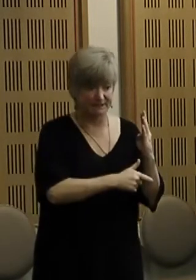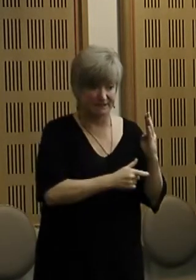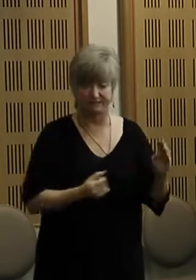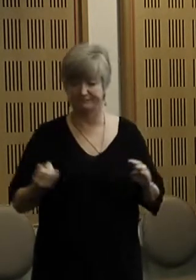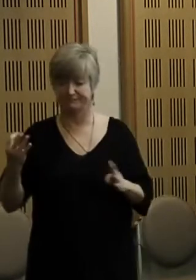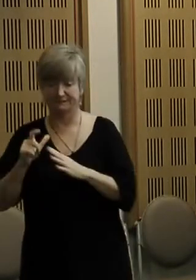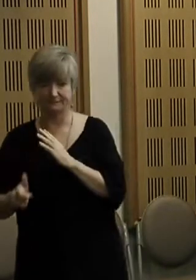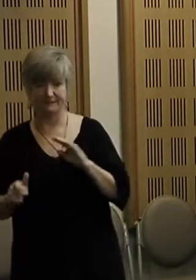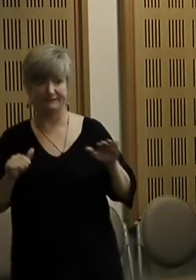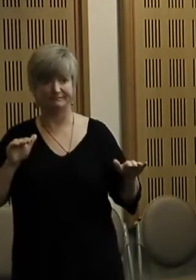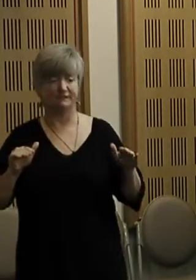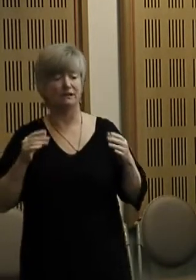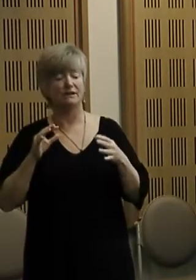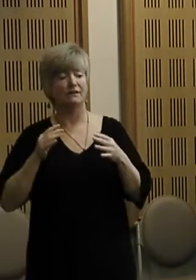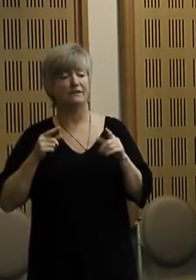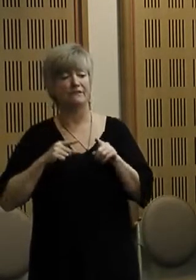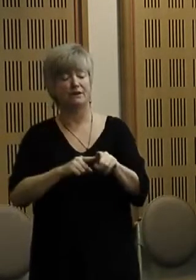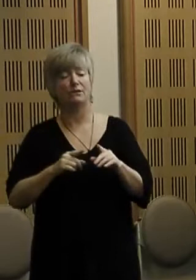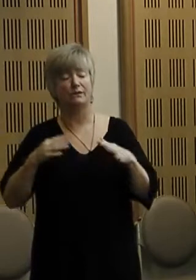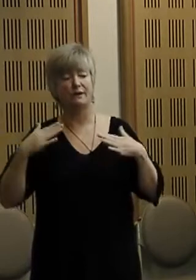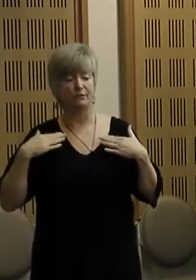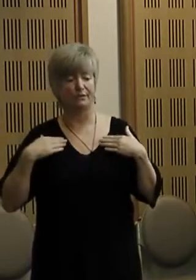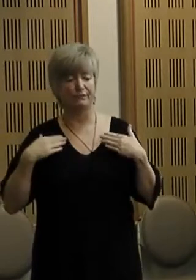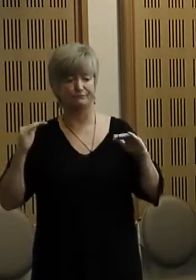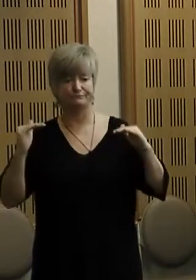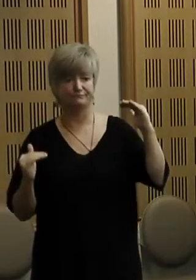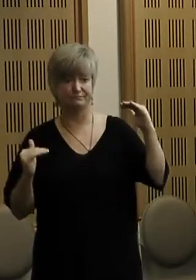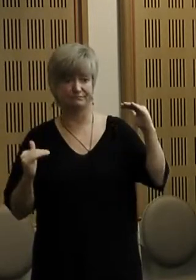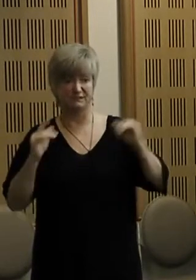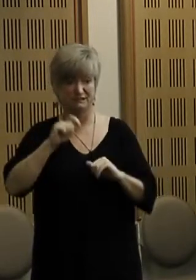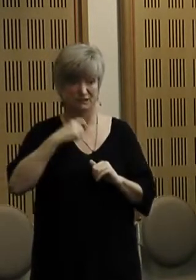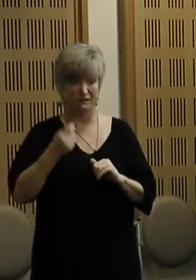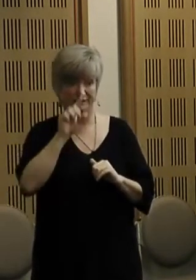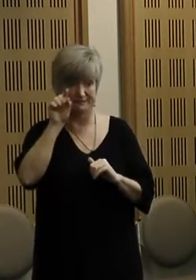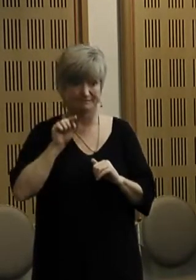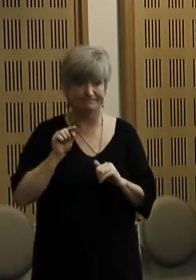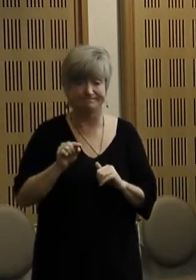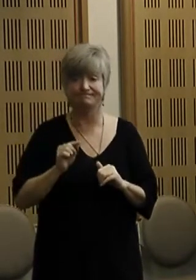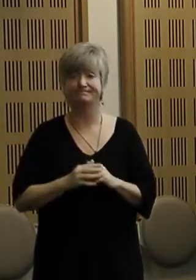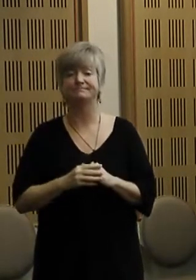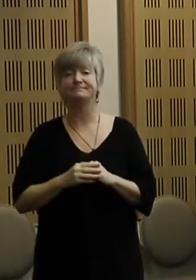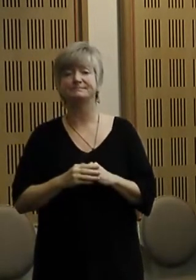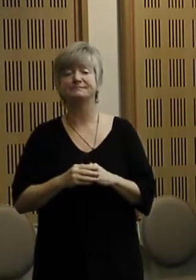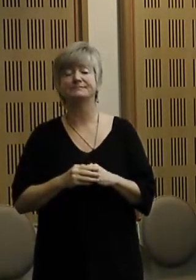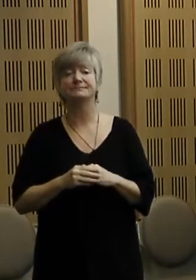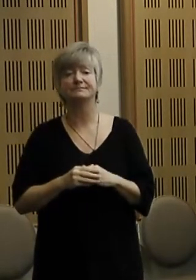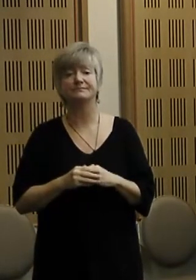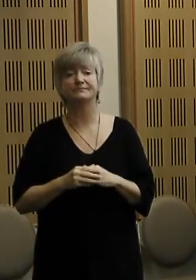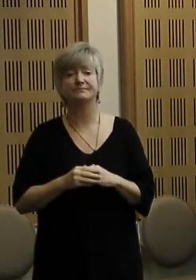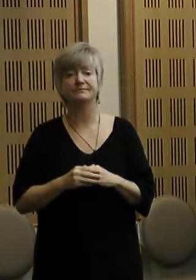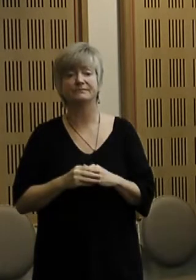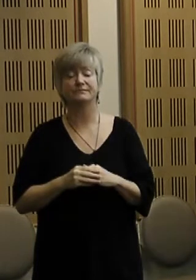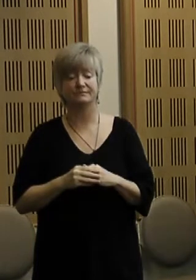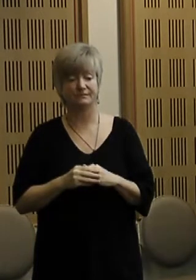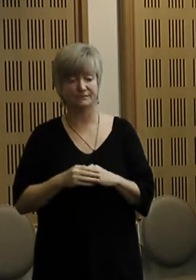that don't in terms of health. So what next is the question. And in my work,